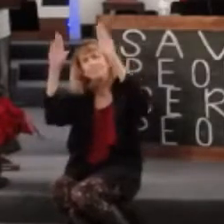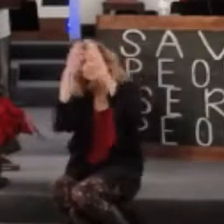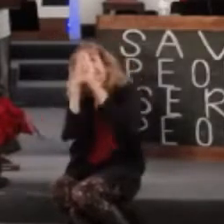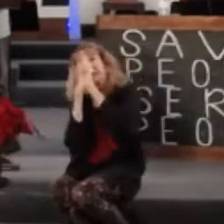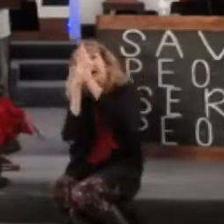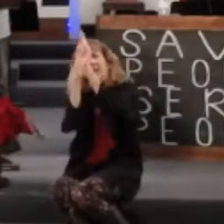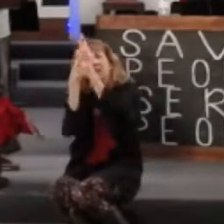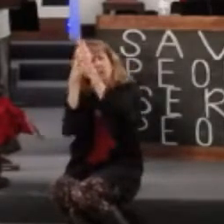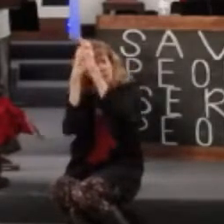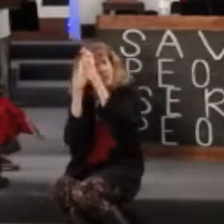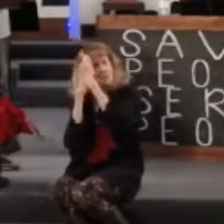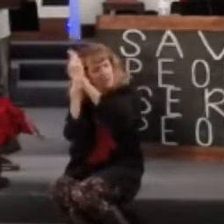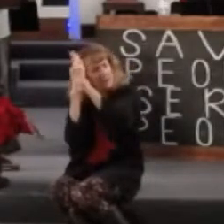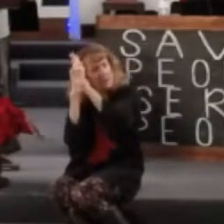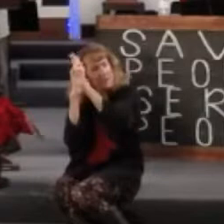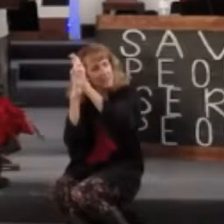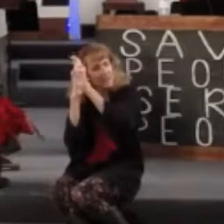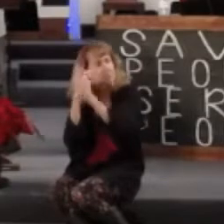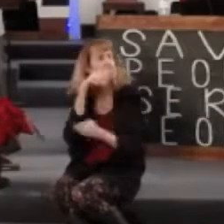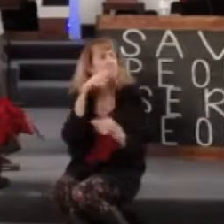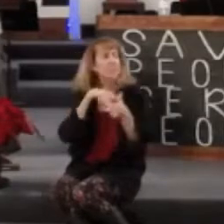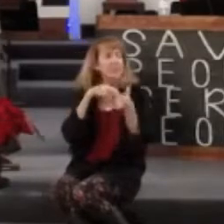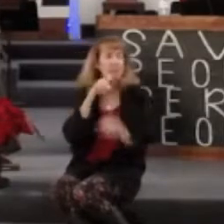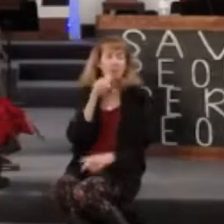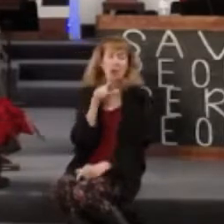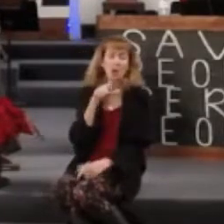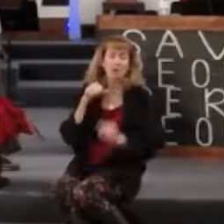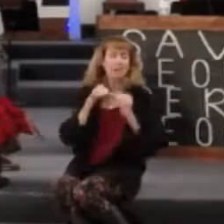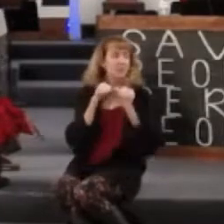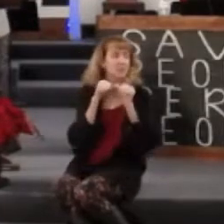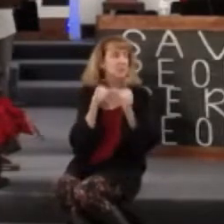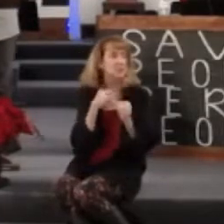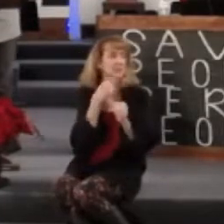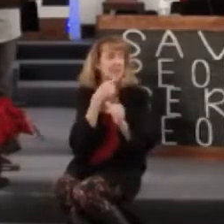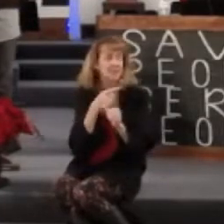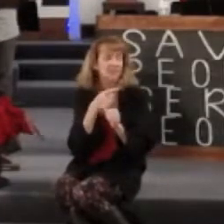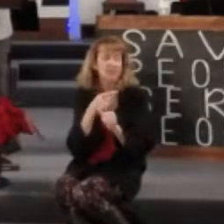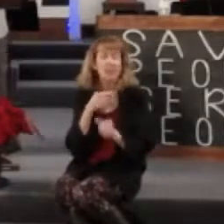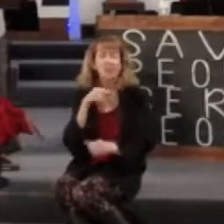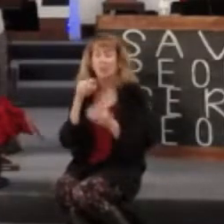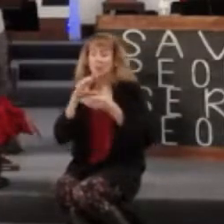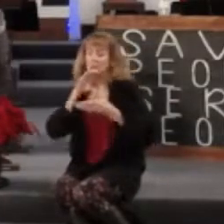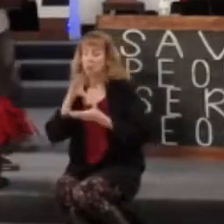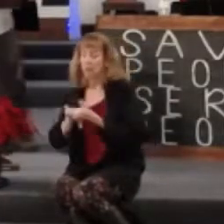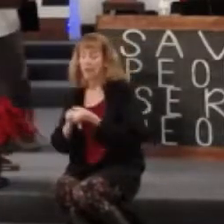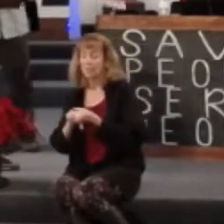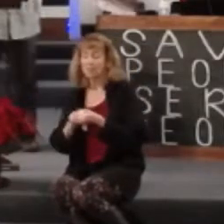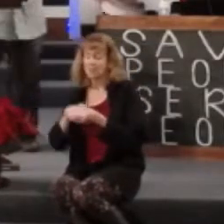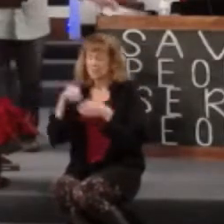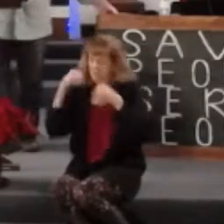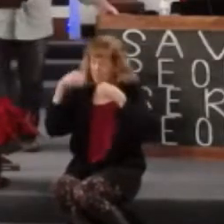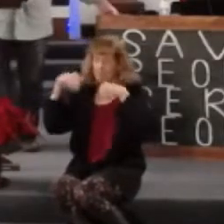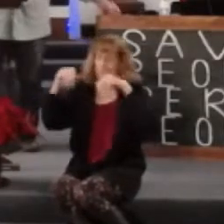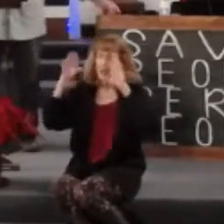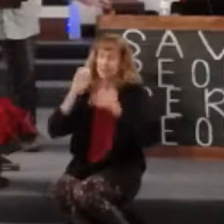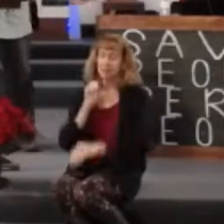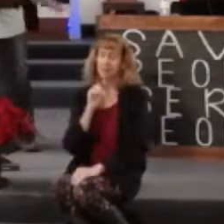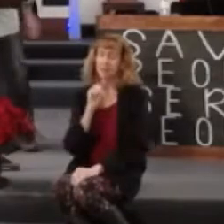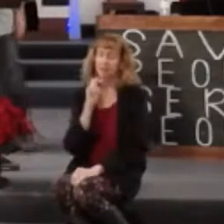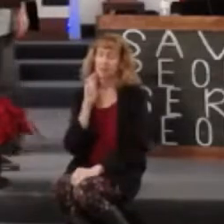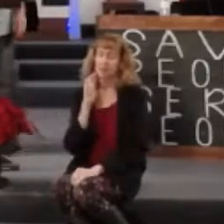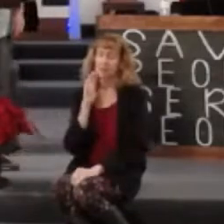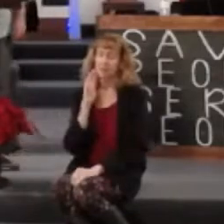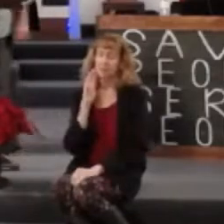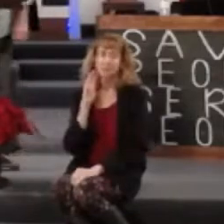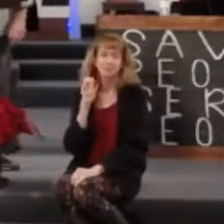for Christ. And then Paul continues in verse 22, where it goes into wives, you know, submit yourselves to your own husbands as you